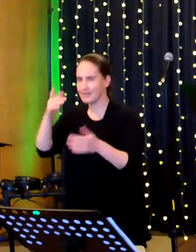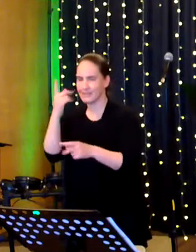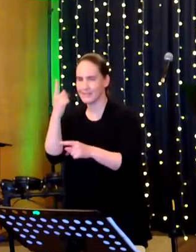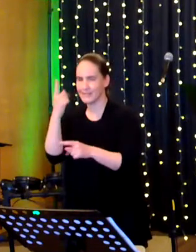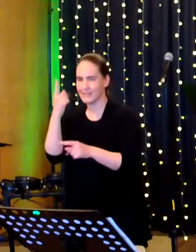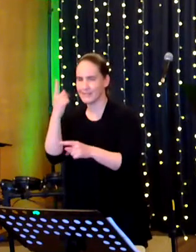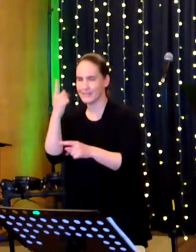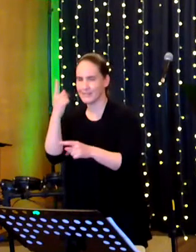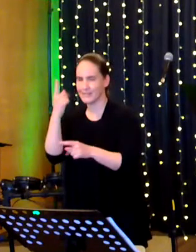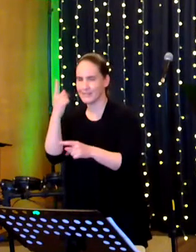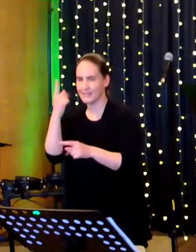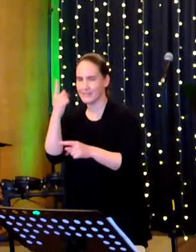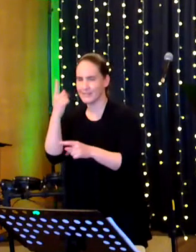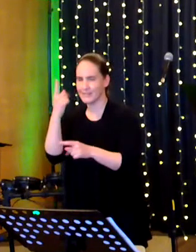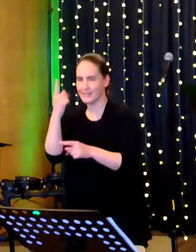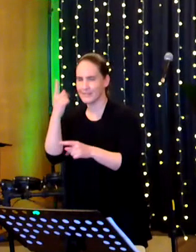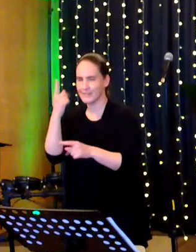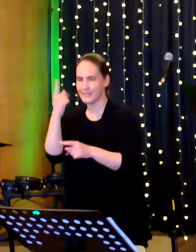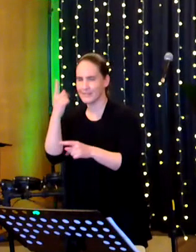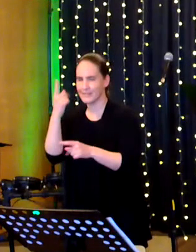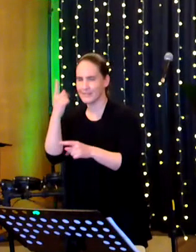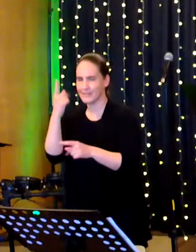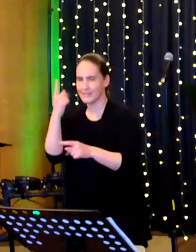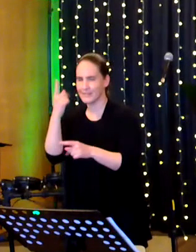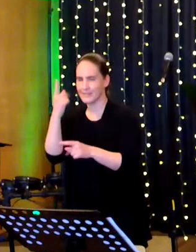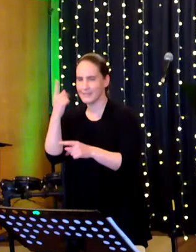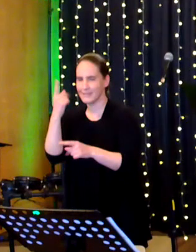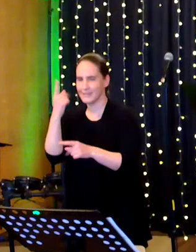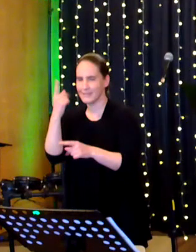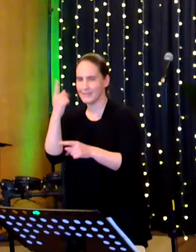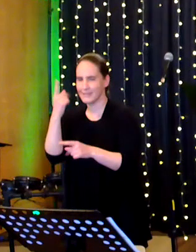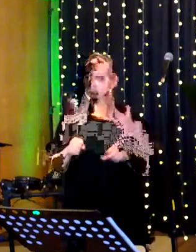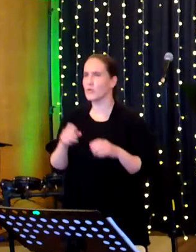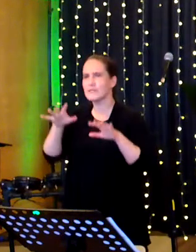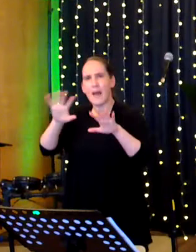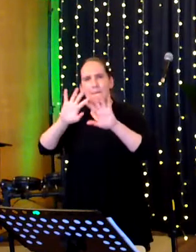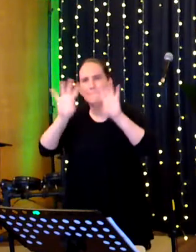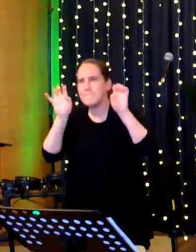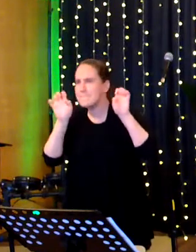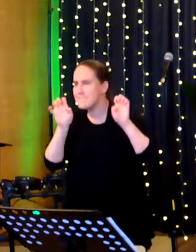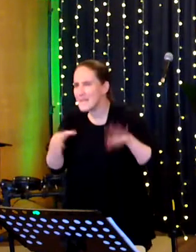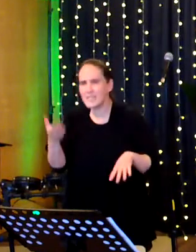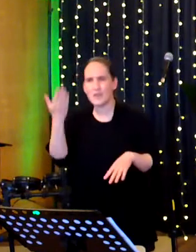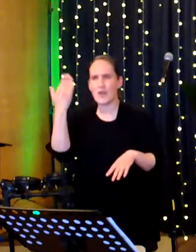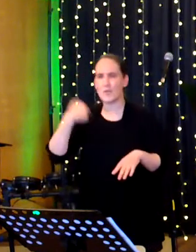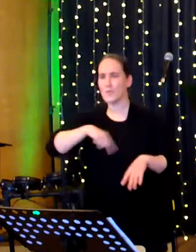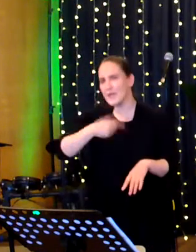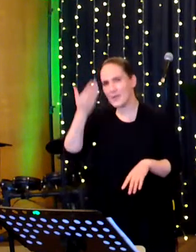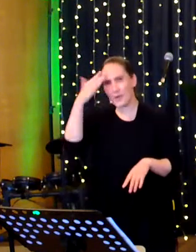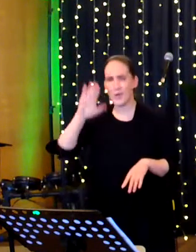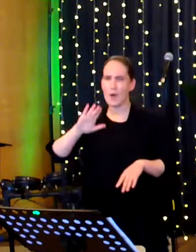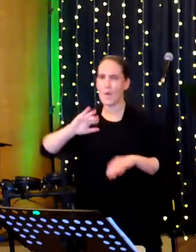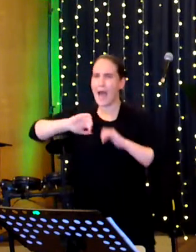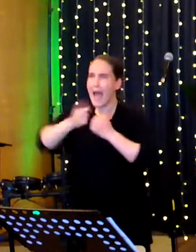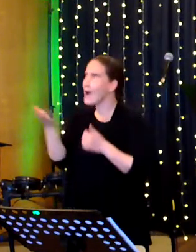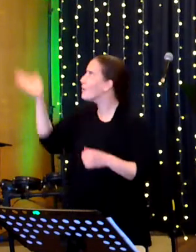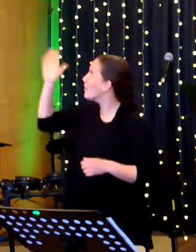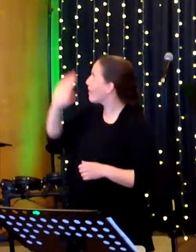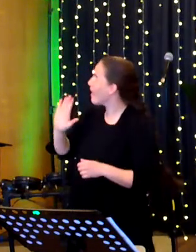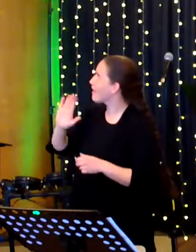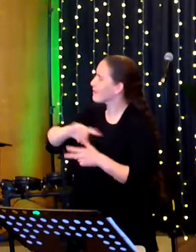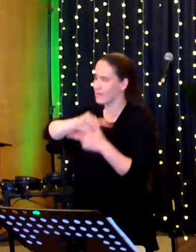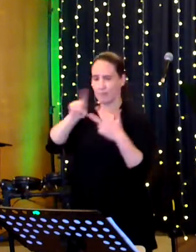a mystery. We don't get it, okay? God, our God is so big. He's so amazing. We're never